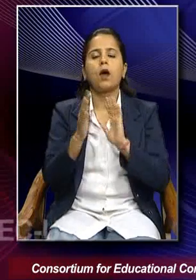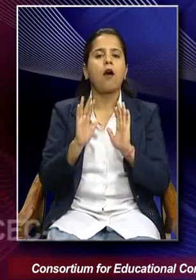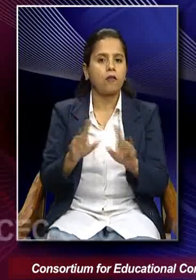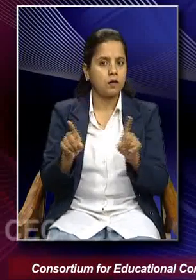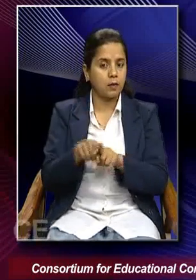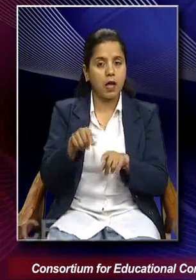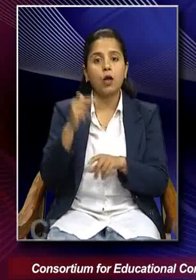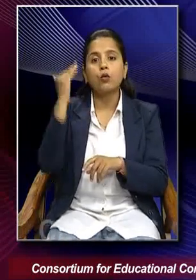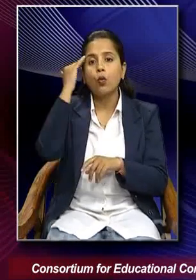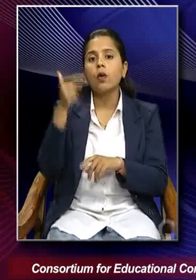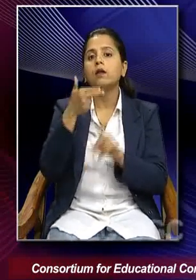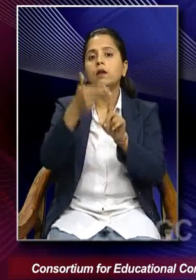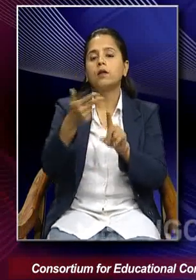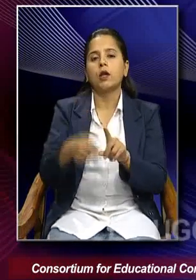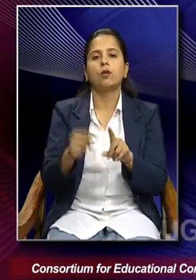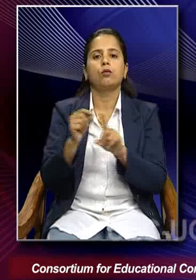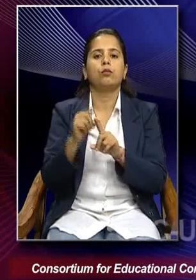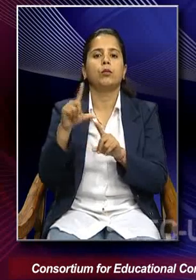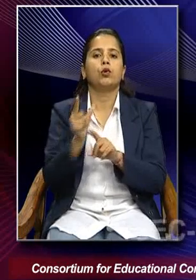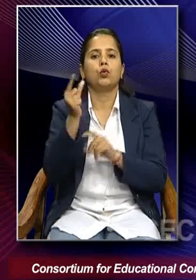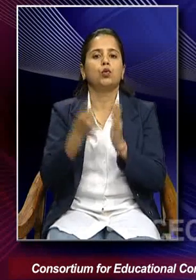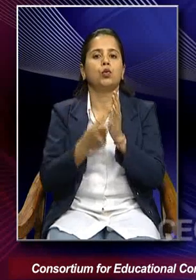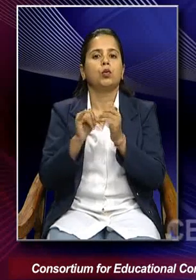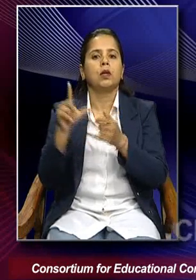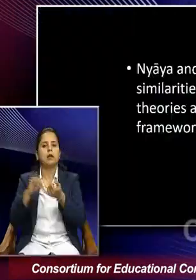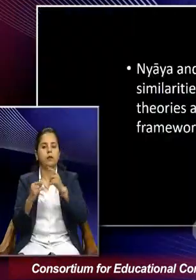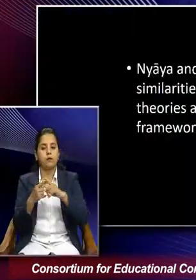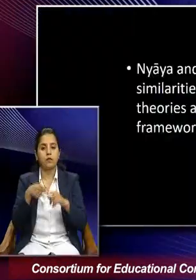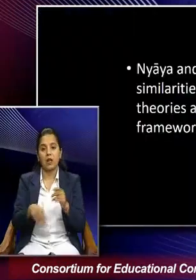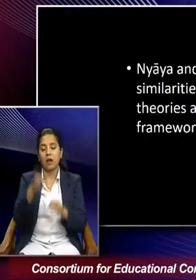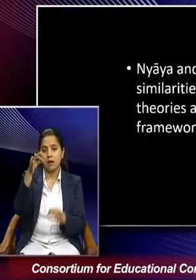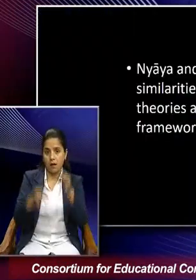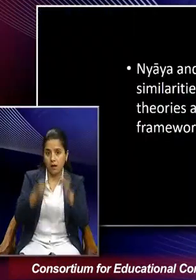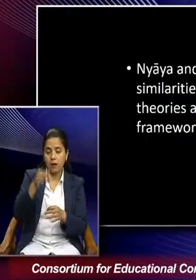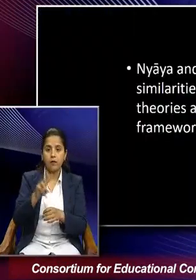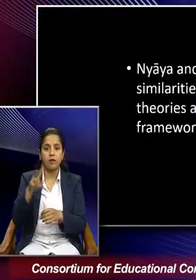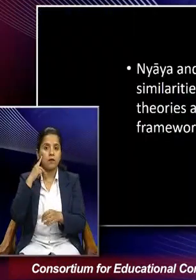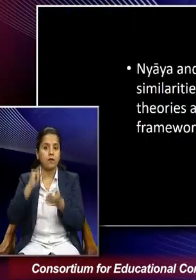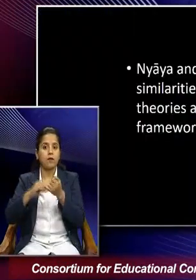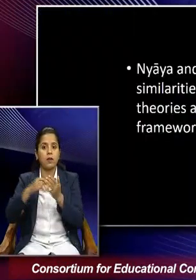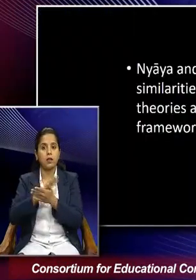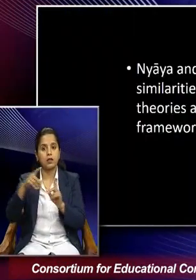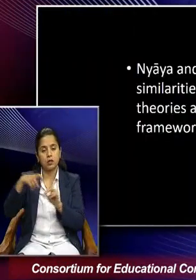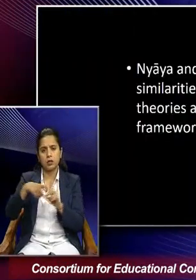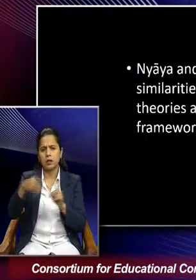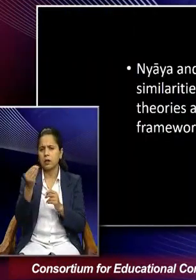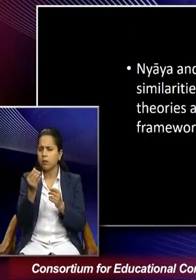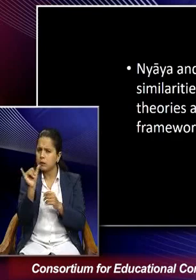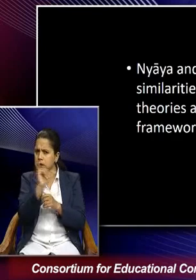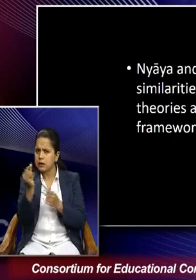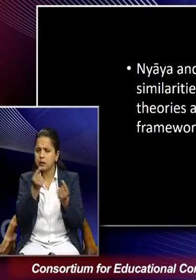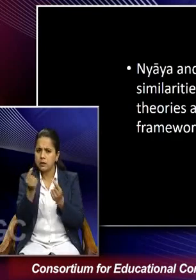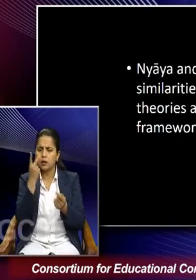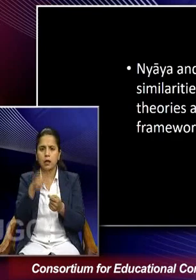they are known as pluralist. So, Nyaya and Vaisheshik share some similarities in their